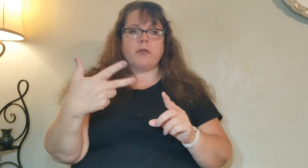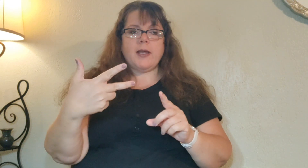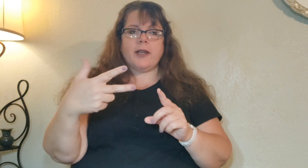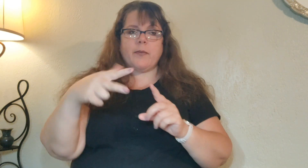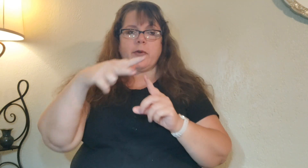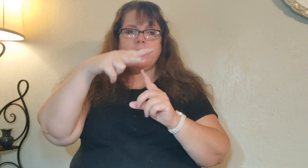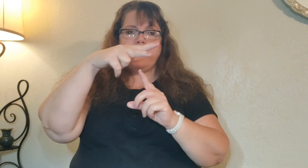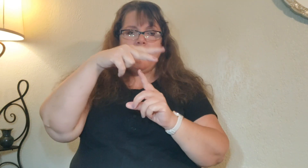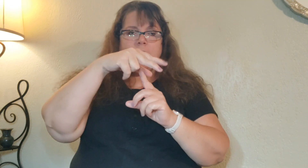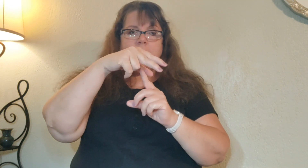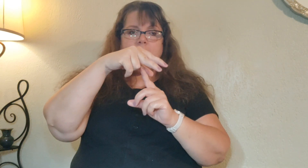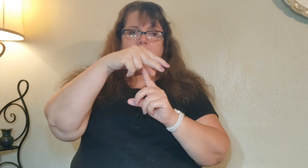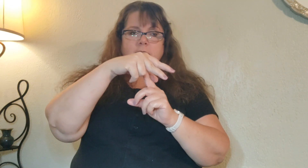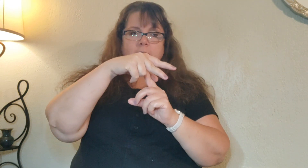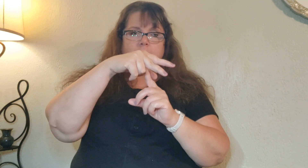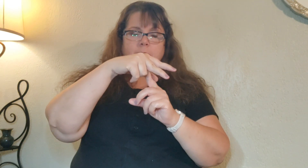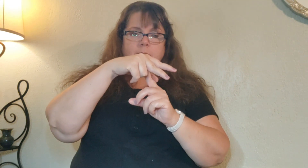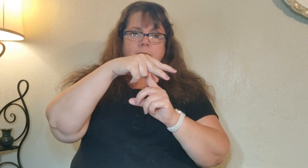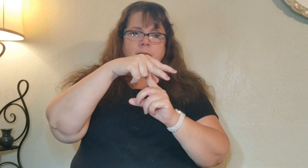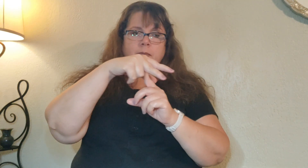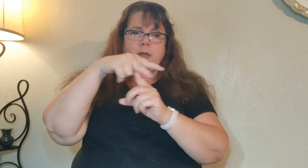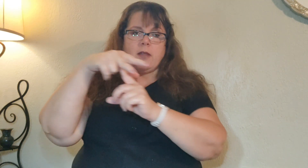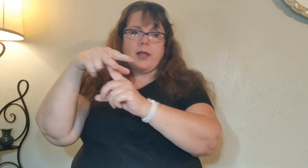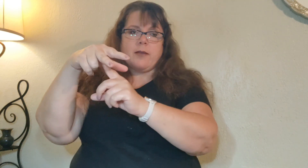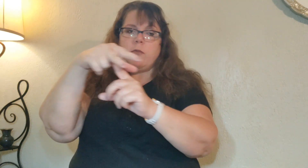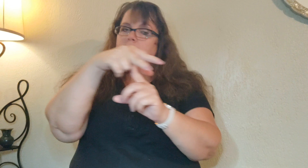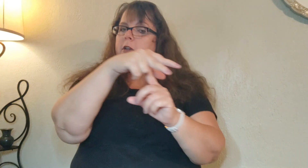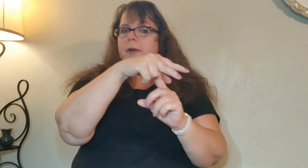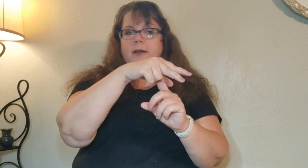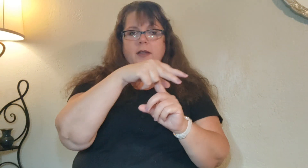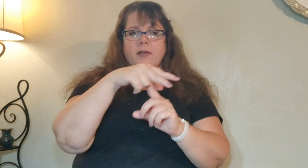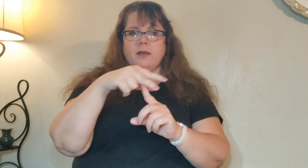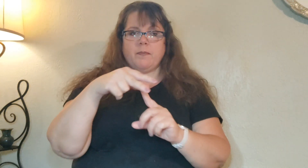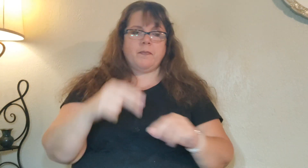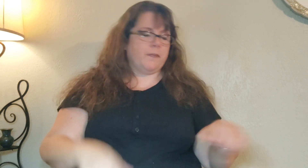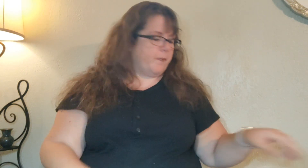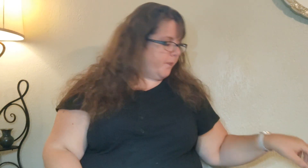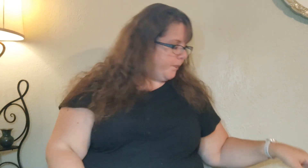3 number on top, and like move it around even.